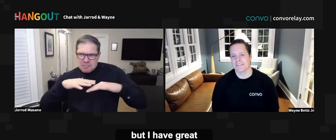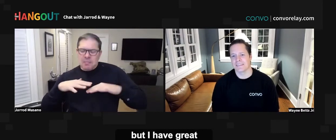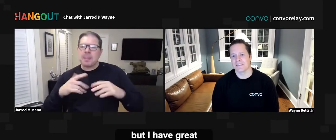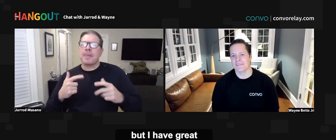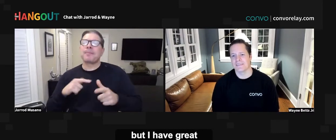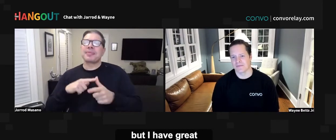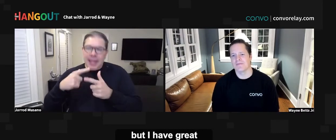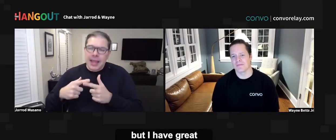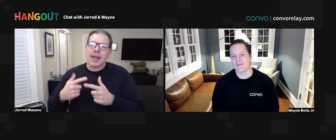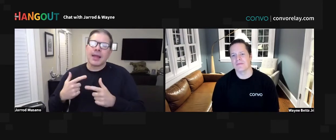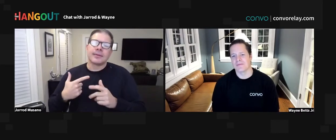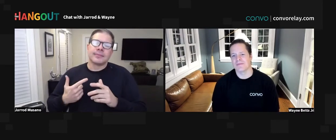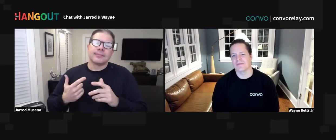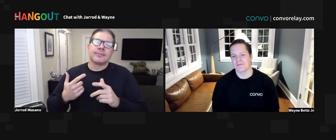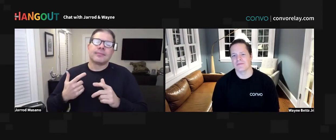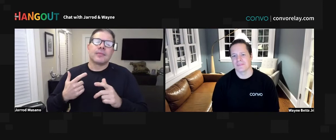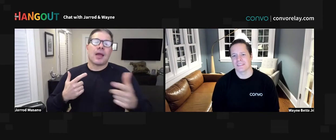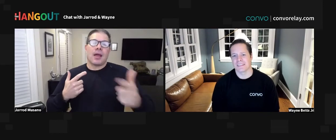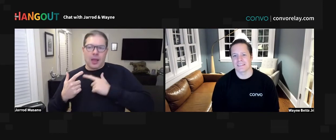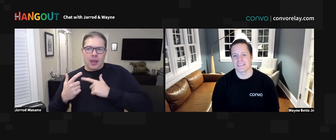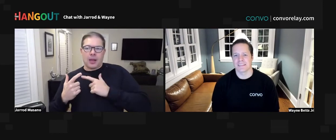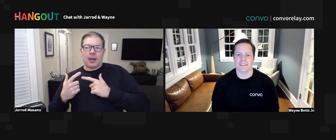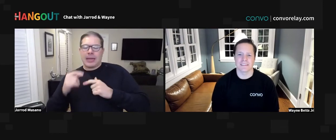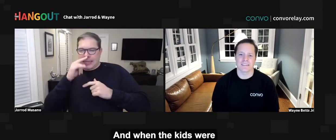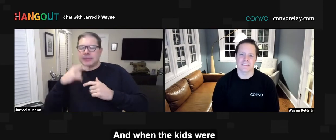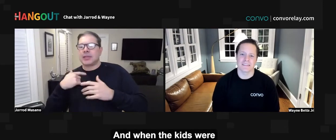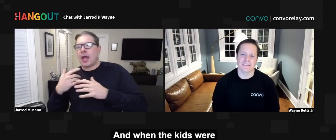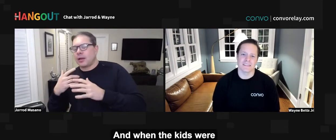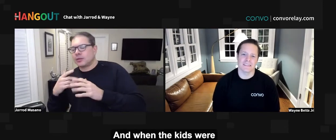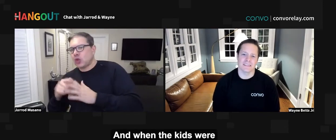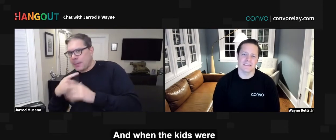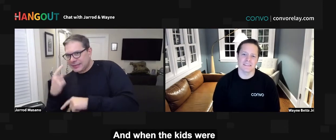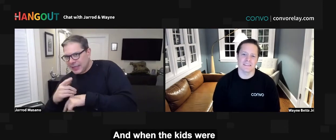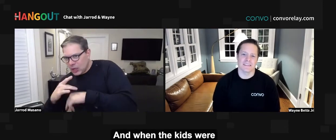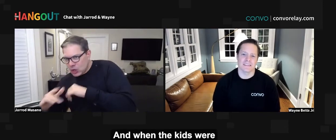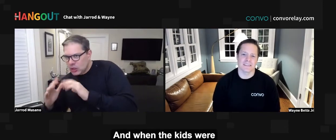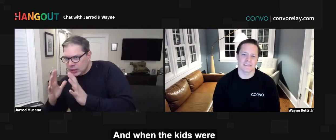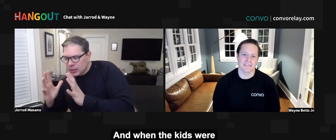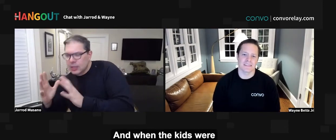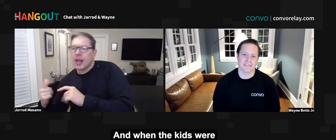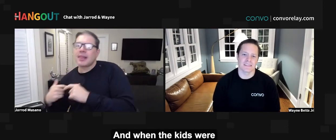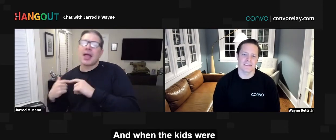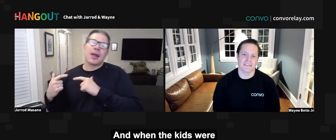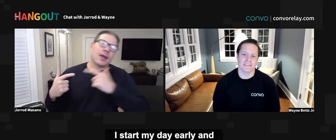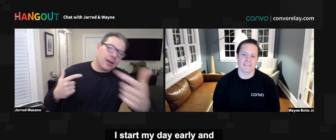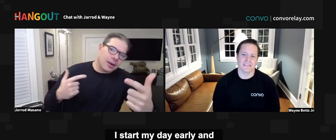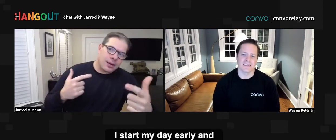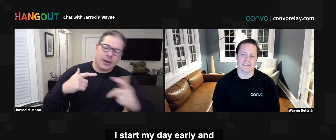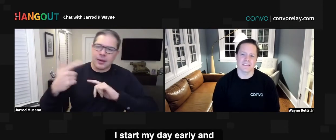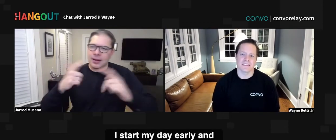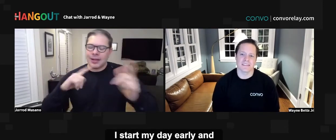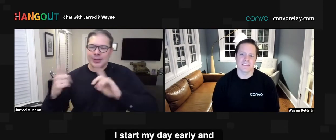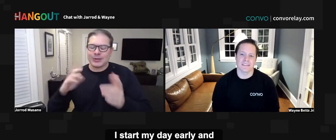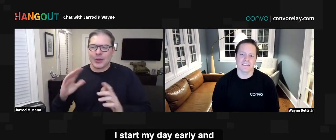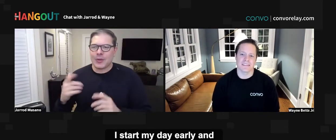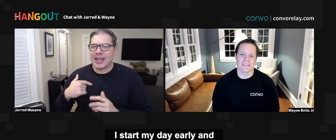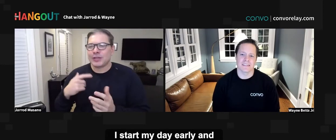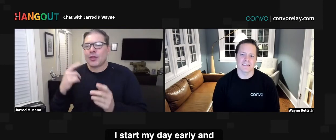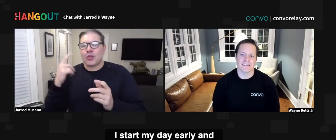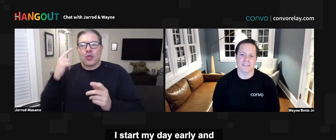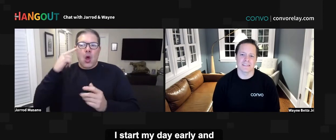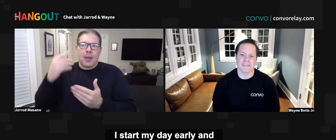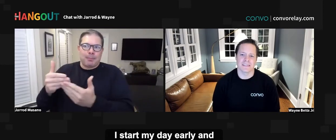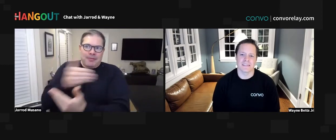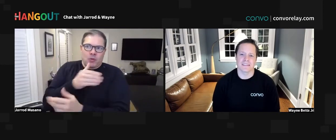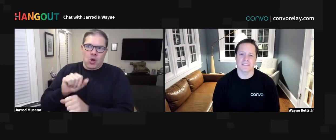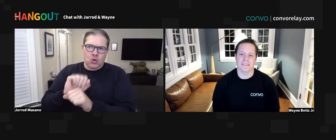in place here. And when the kids are with me, like I said, I start my day early, and then they